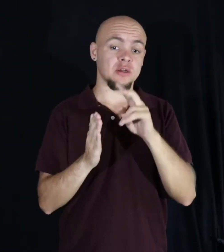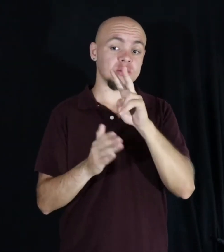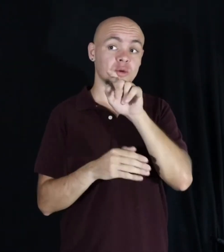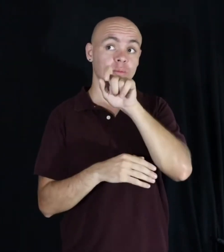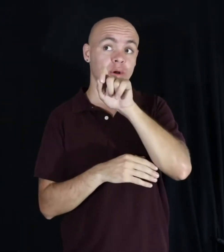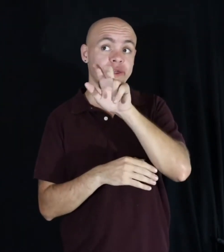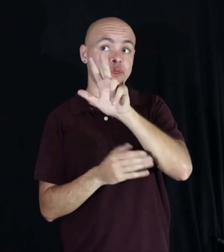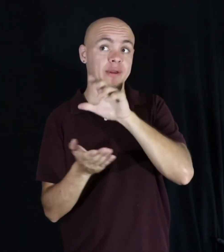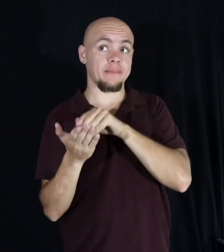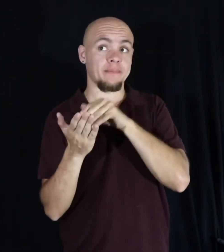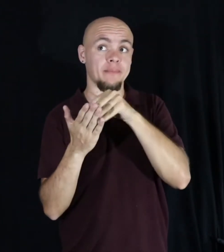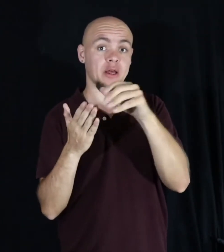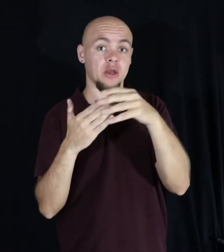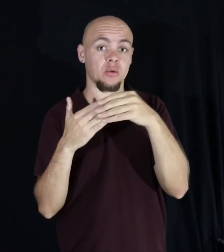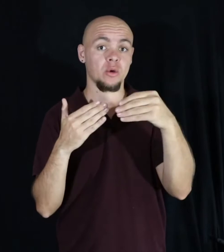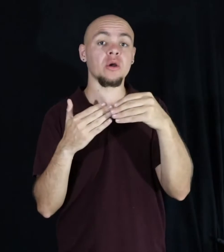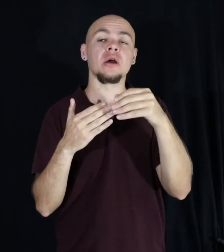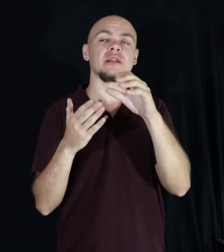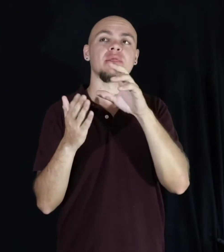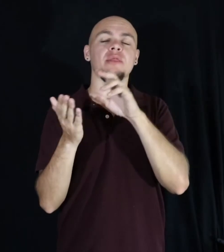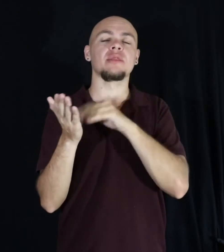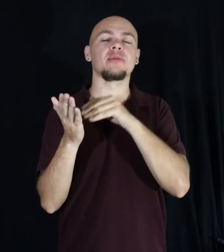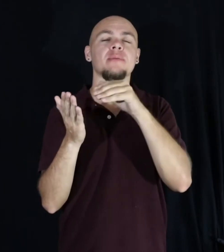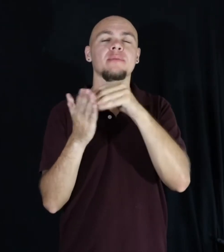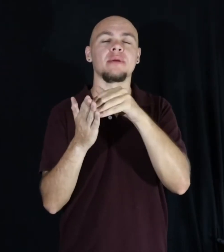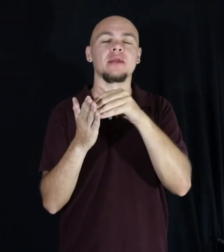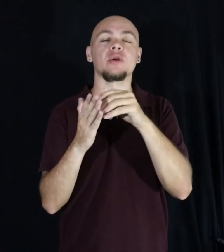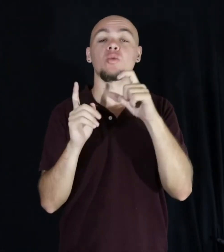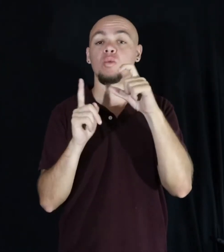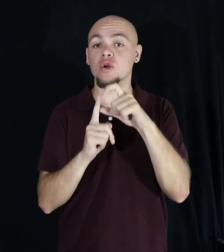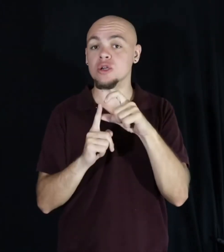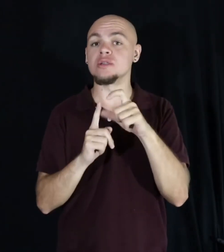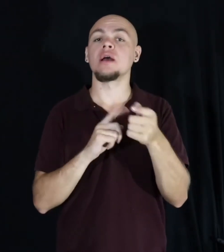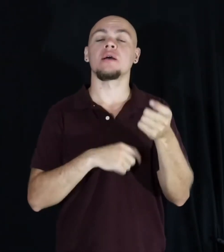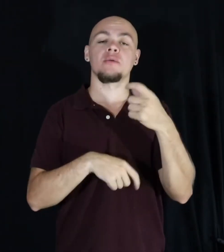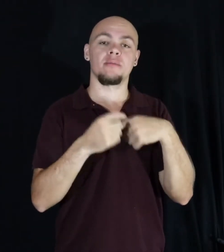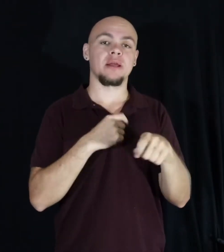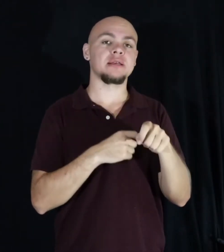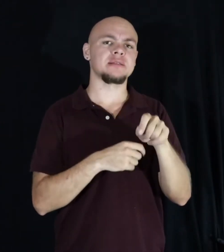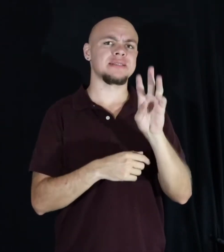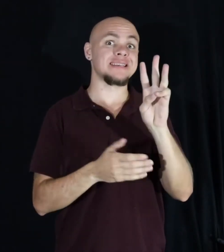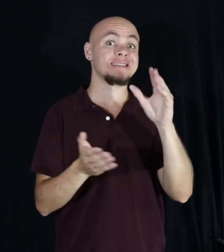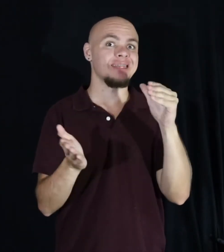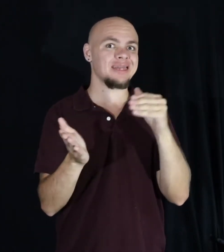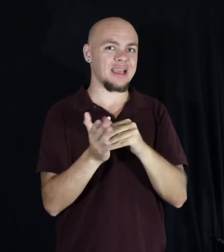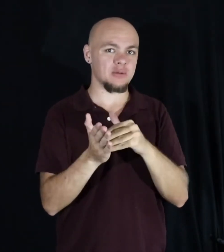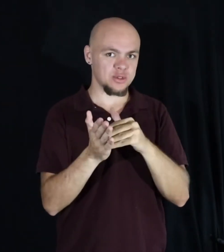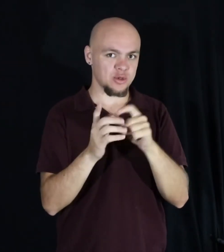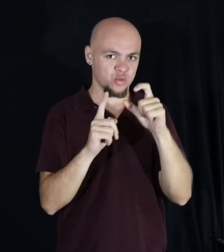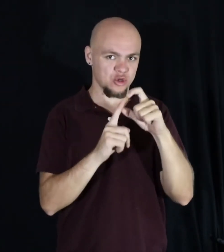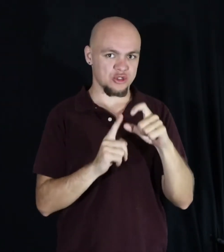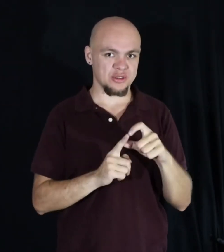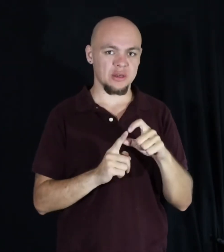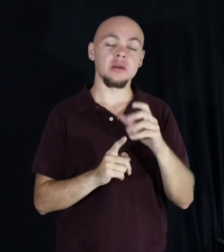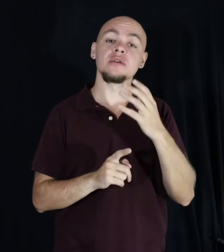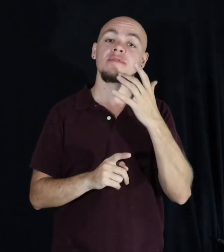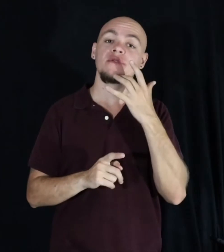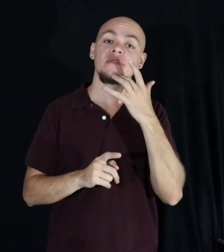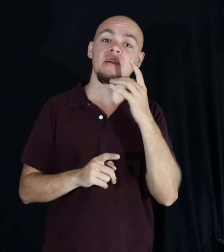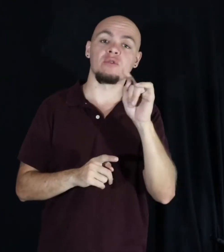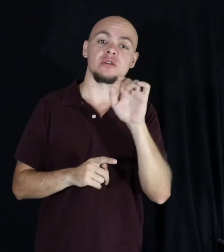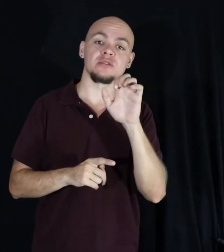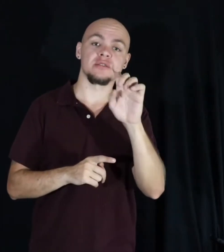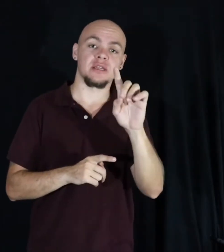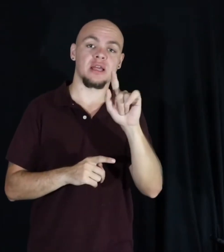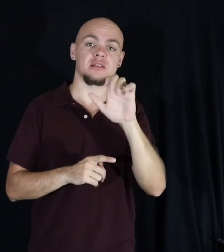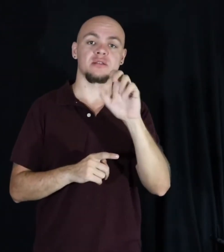2.3 million words down to 6,000. So I thought this was quite worthwhile. So I started asking all my friends, please take your favorite TED Talk and put that into